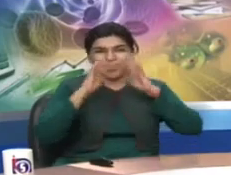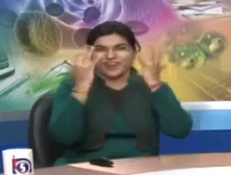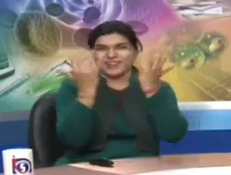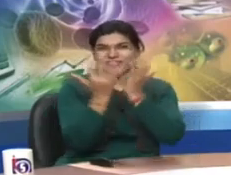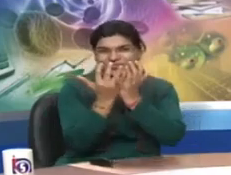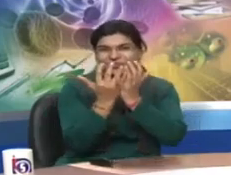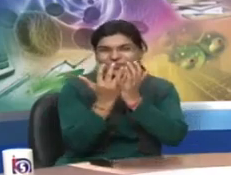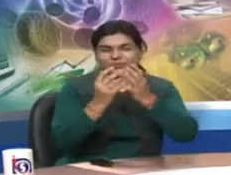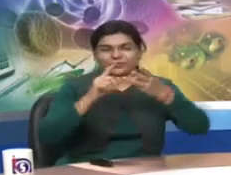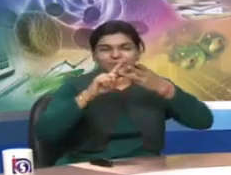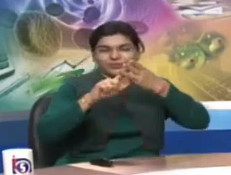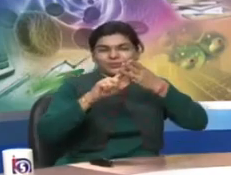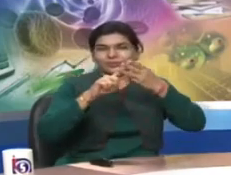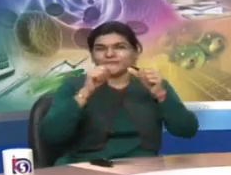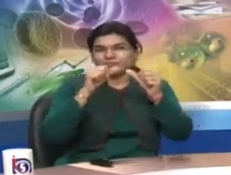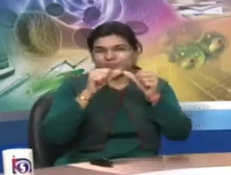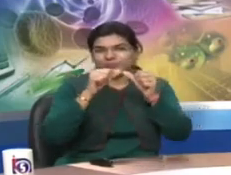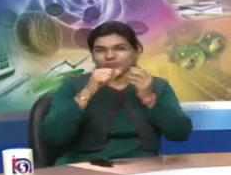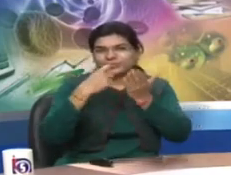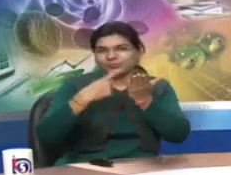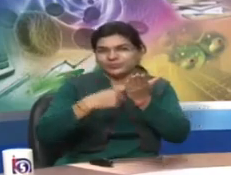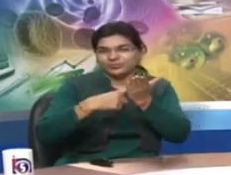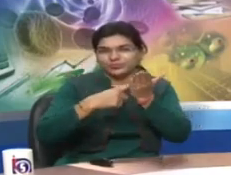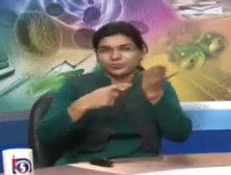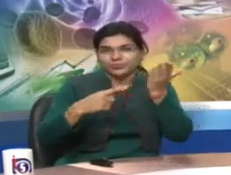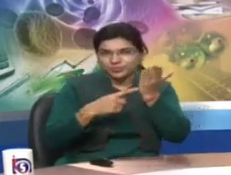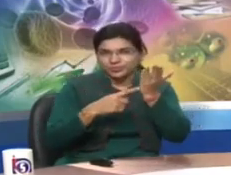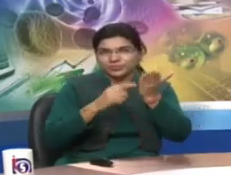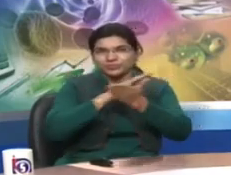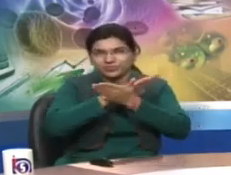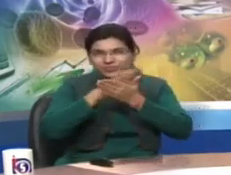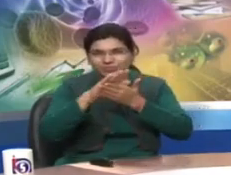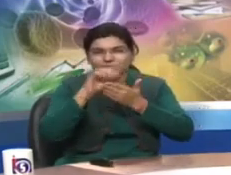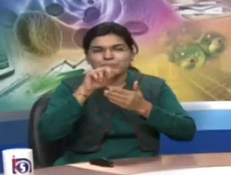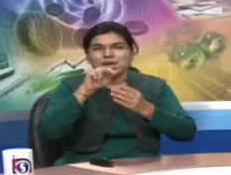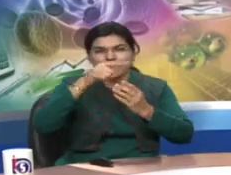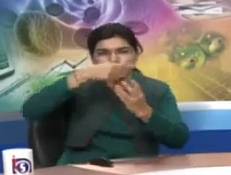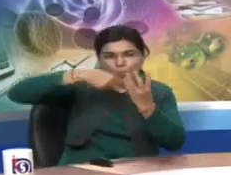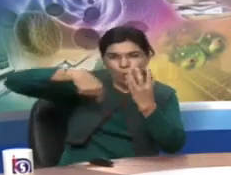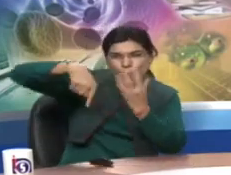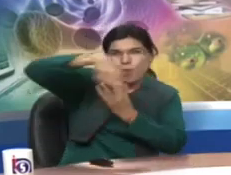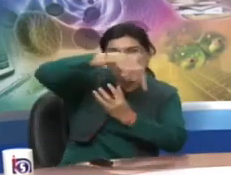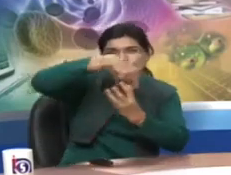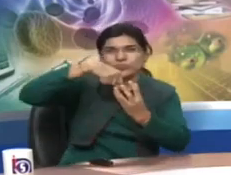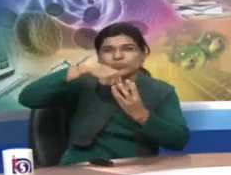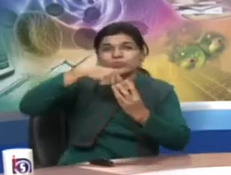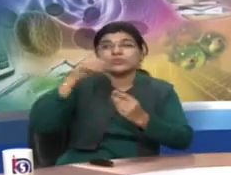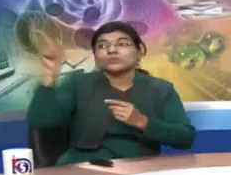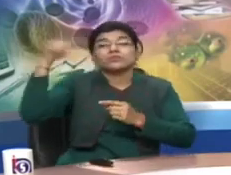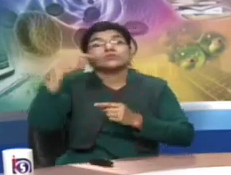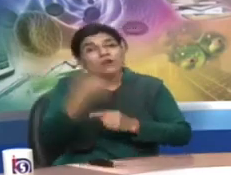And if he says that the earth is flat, it will be. It will be, my Papa, it will